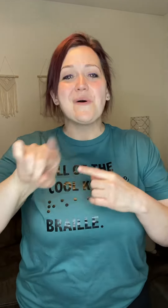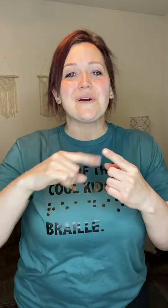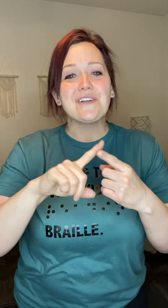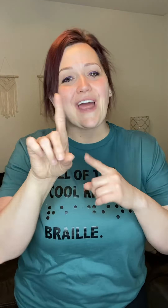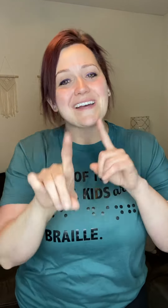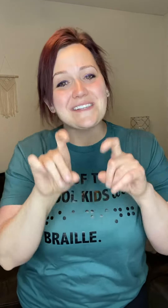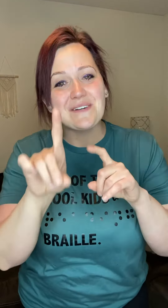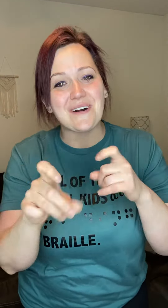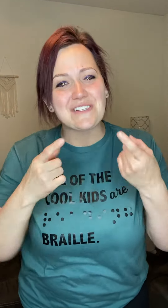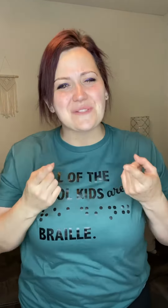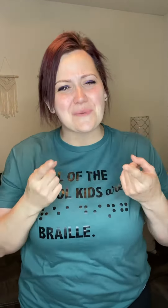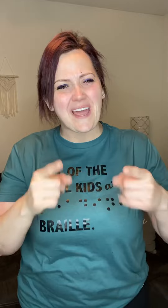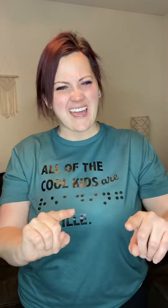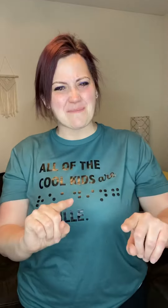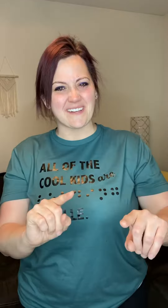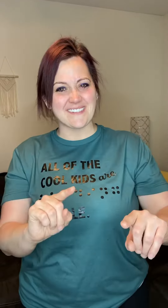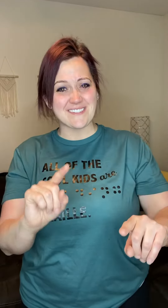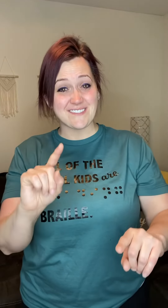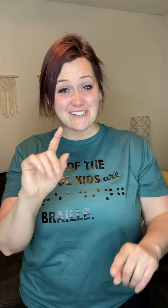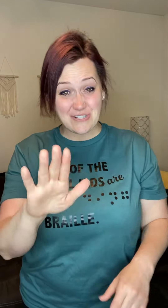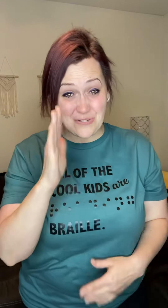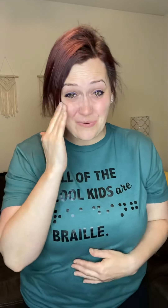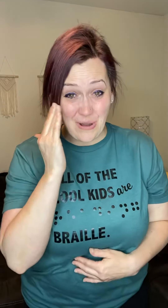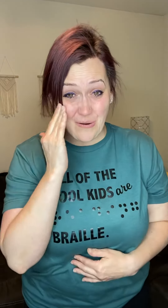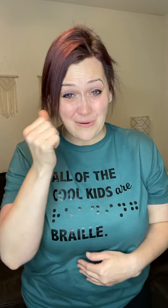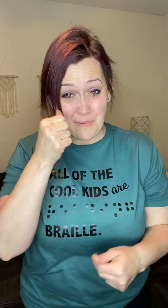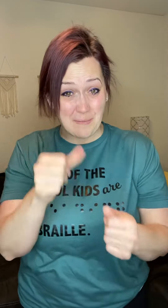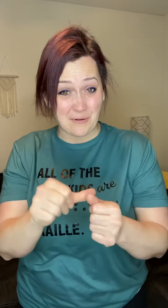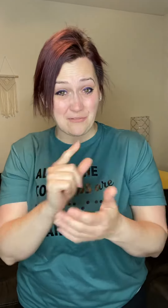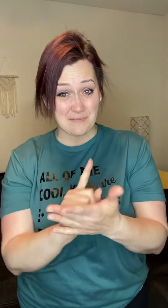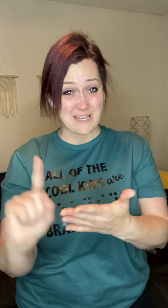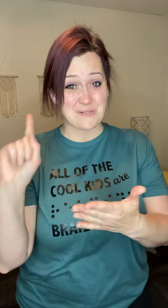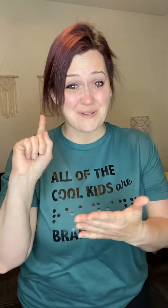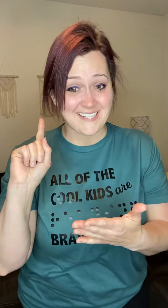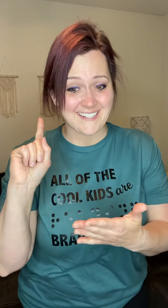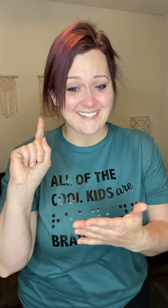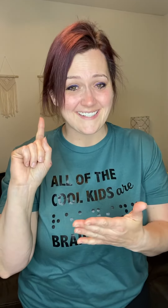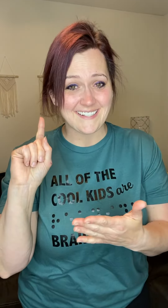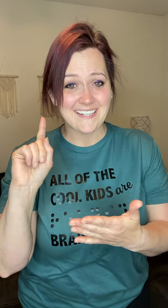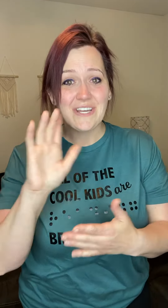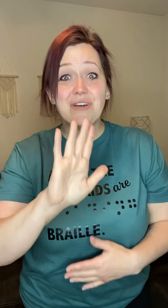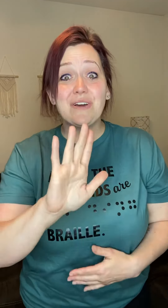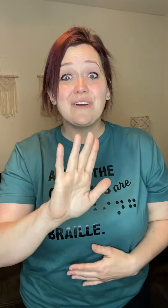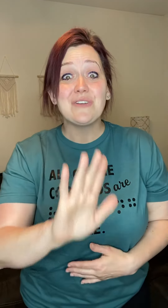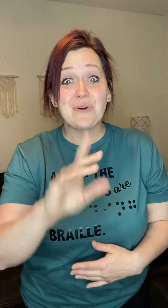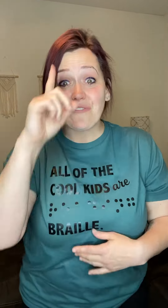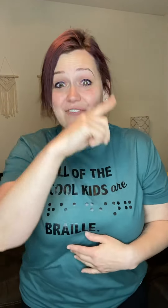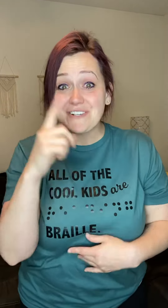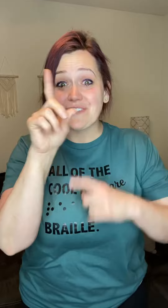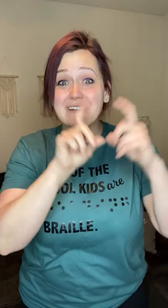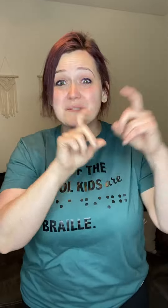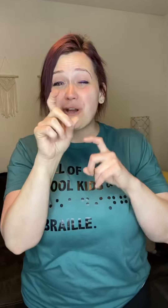When you're asking questions, what happens? Do you know and remember from last week? Your facial